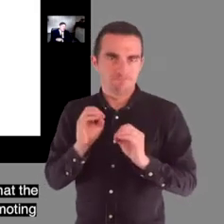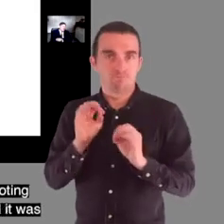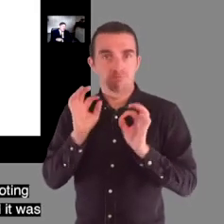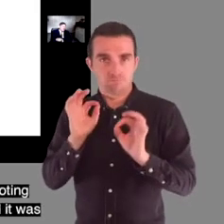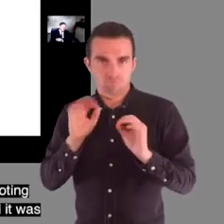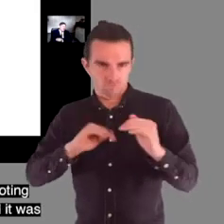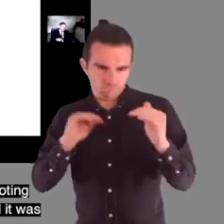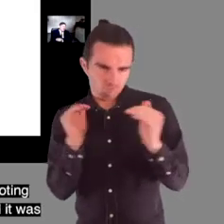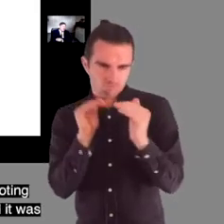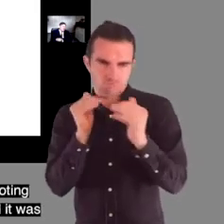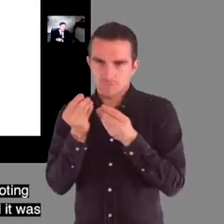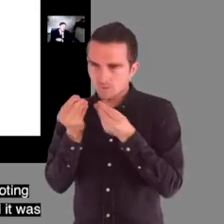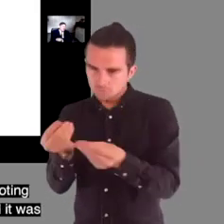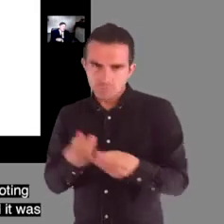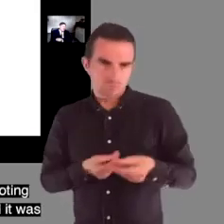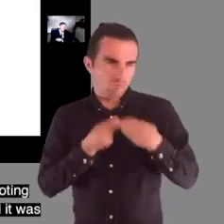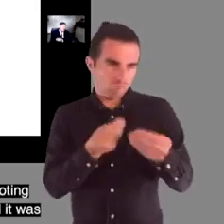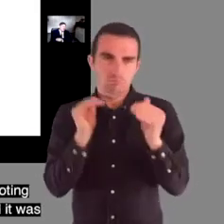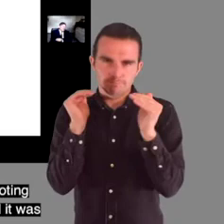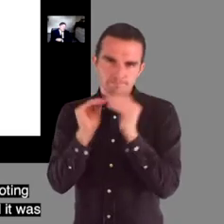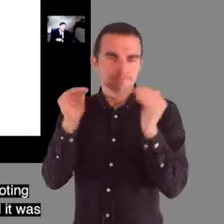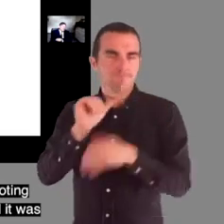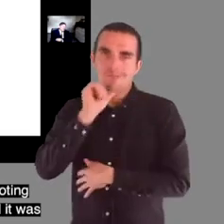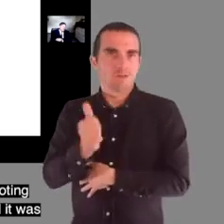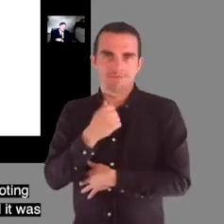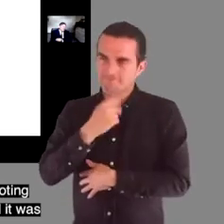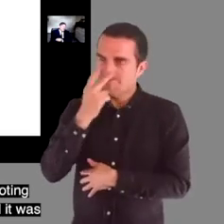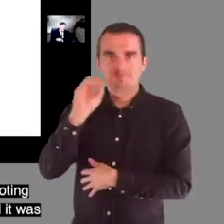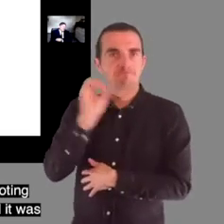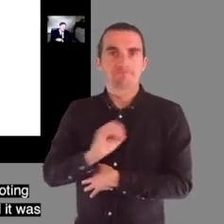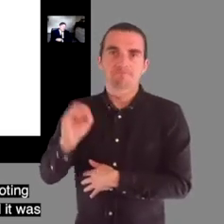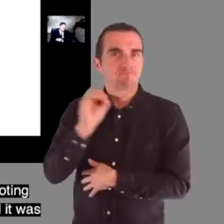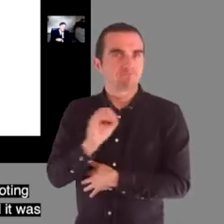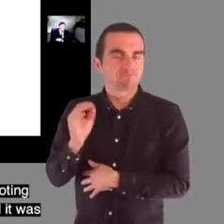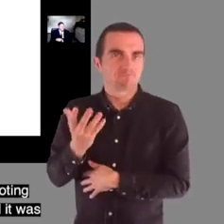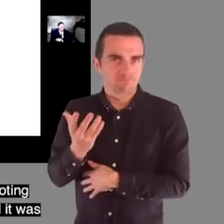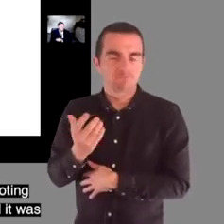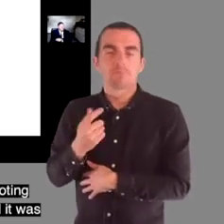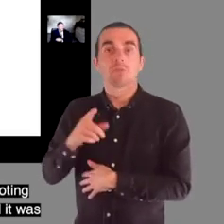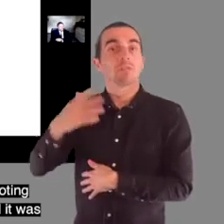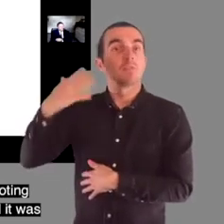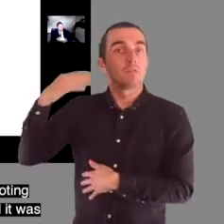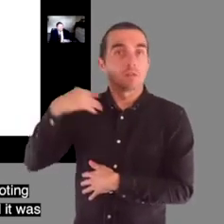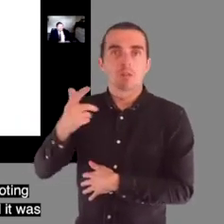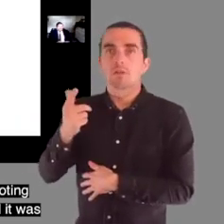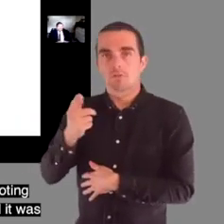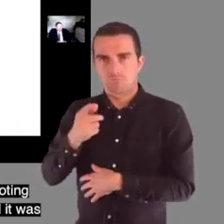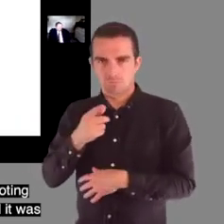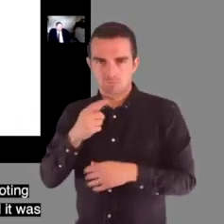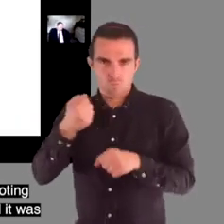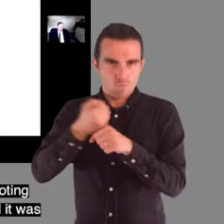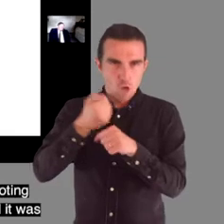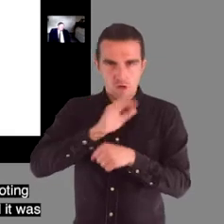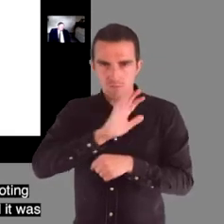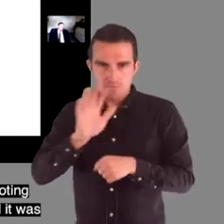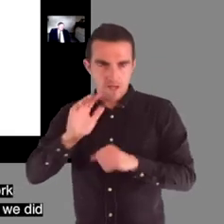promoting equality. It was also not promoting equalization of opportunity, and it was not